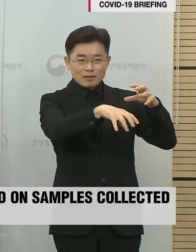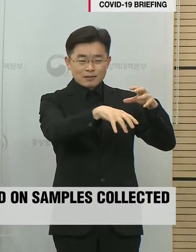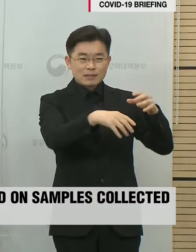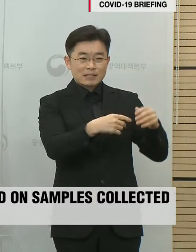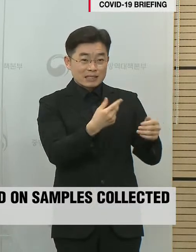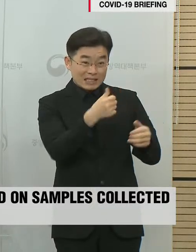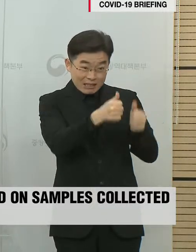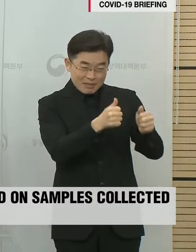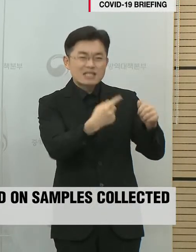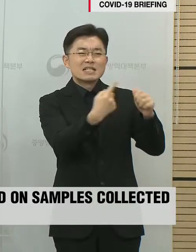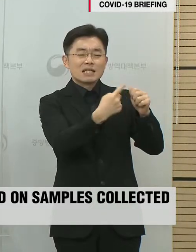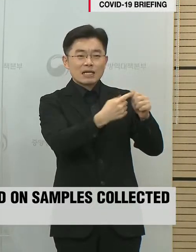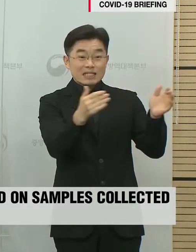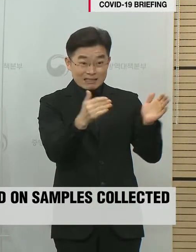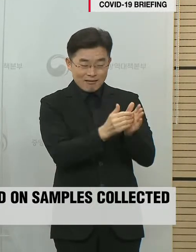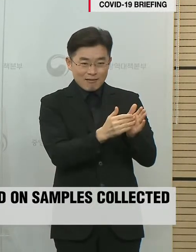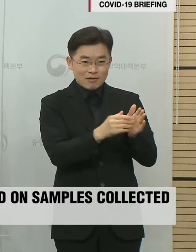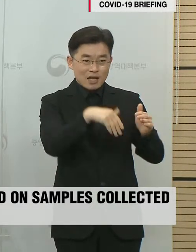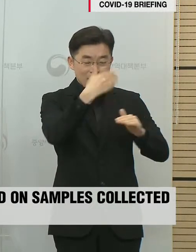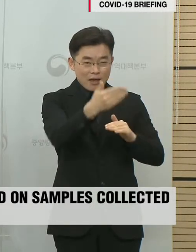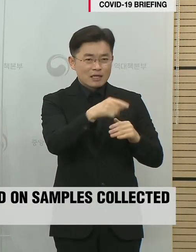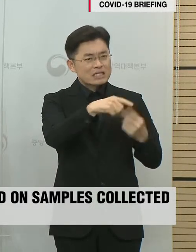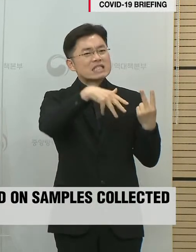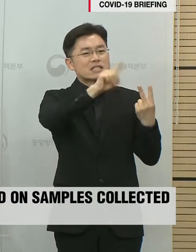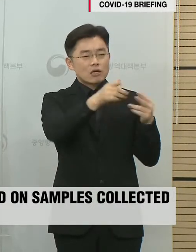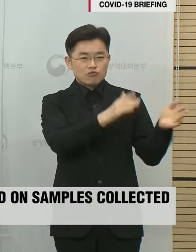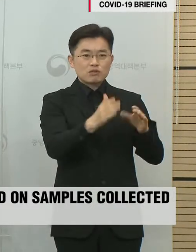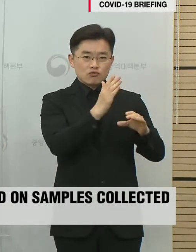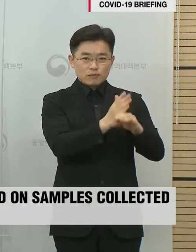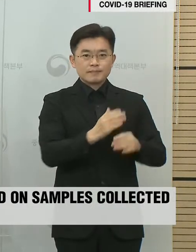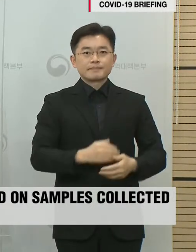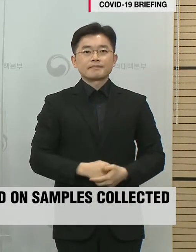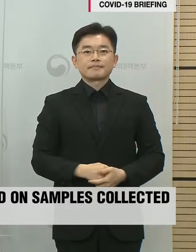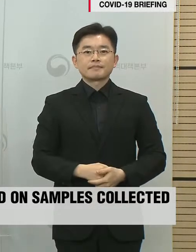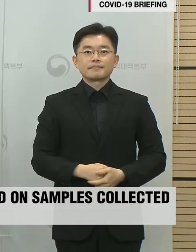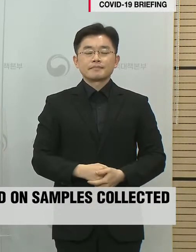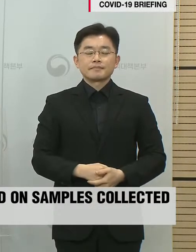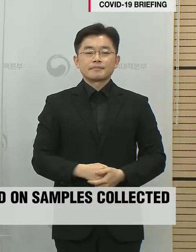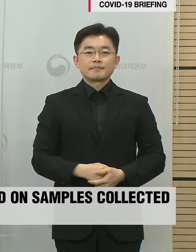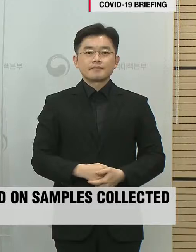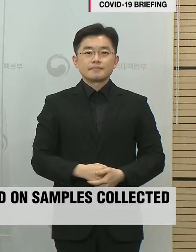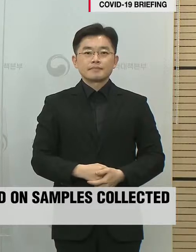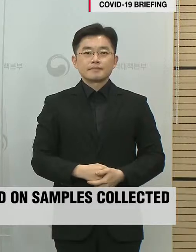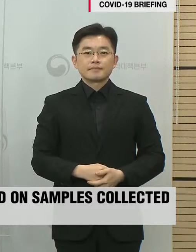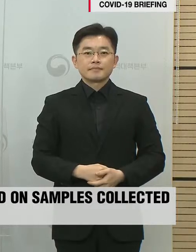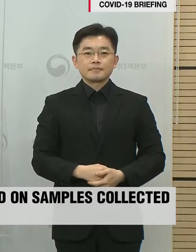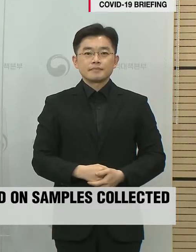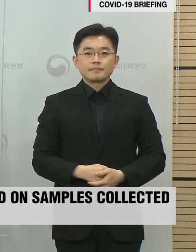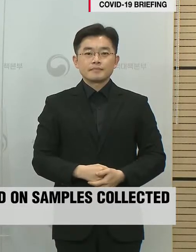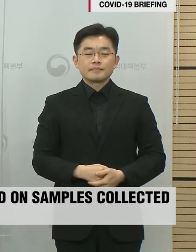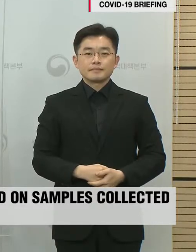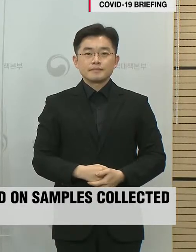will be disclosing these results as well. And in the UK, we are also